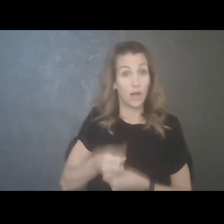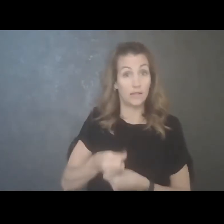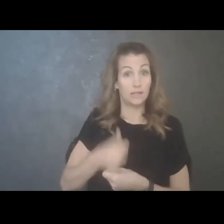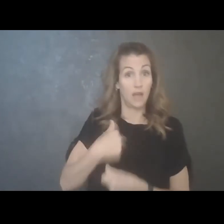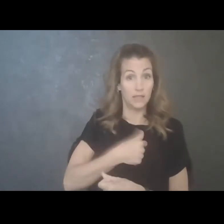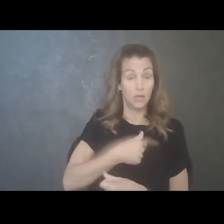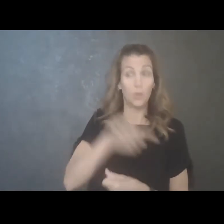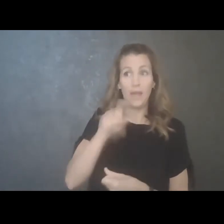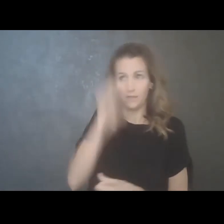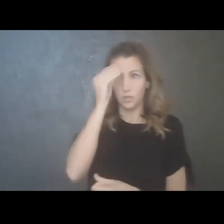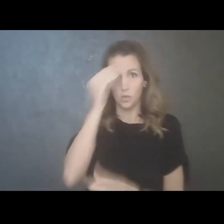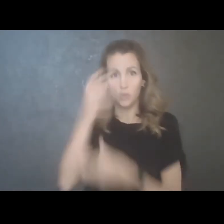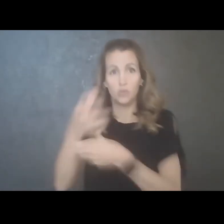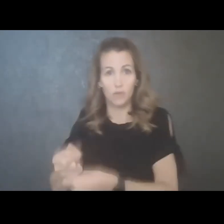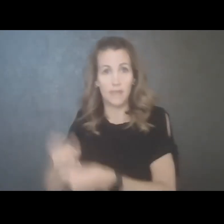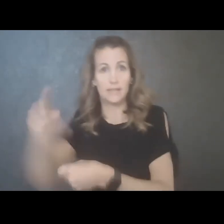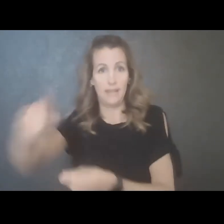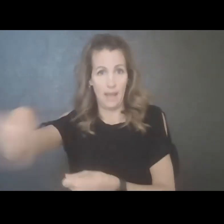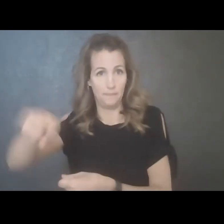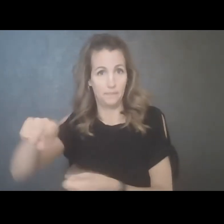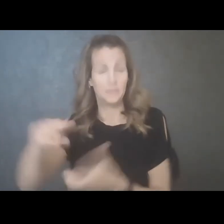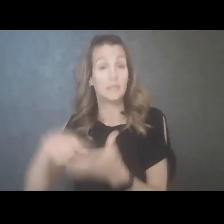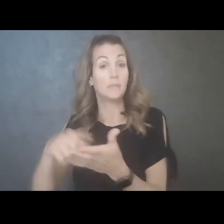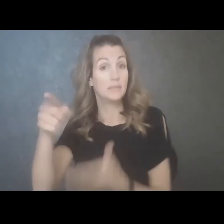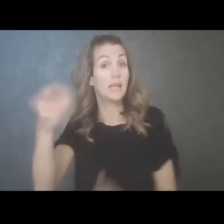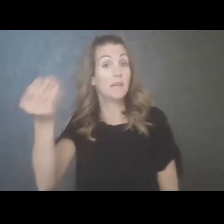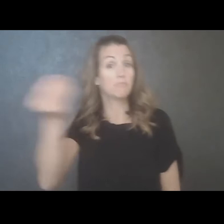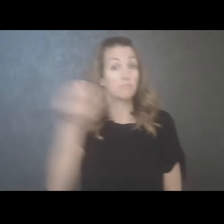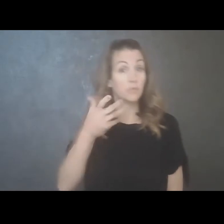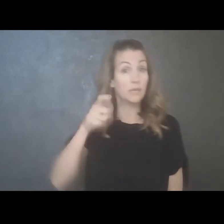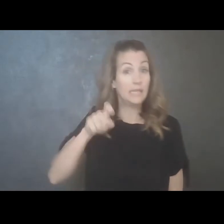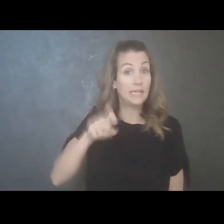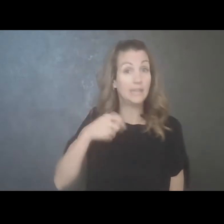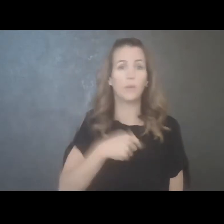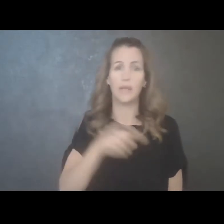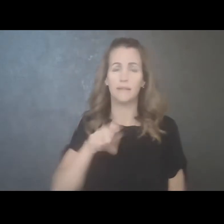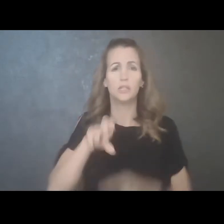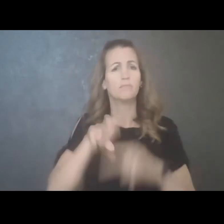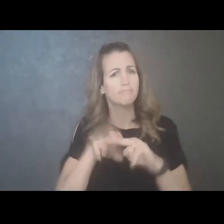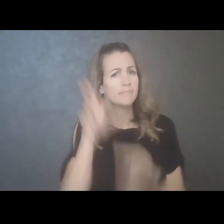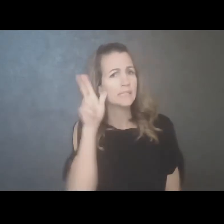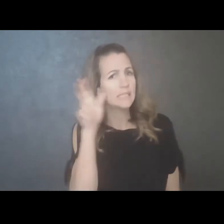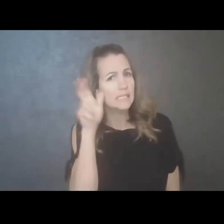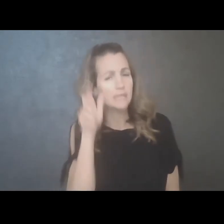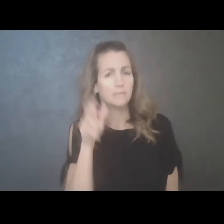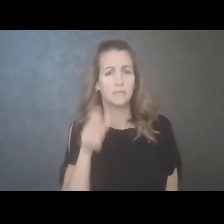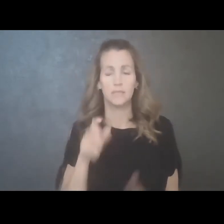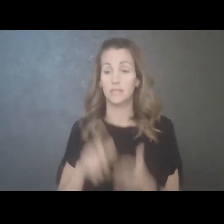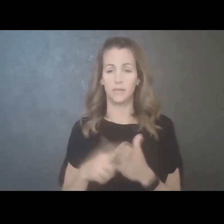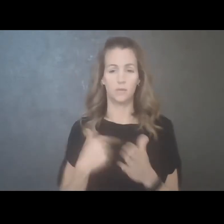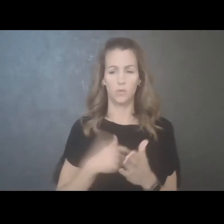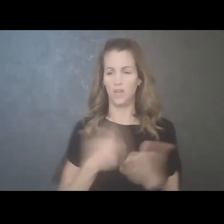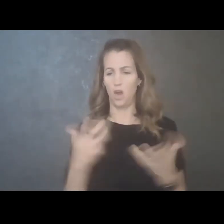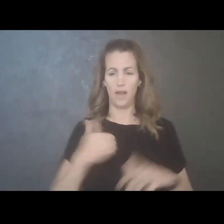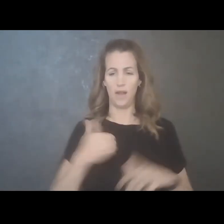what they need, but sometimes we just need to listen. A lot of times we get caught up in already having this preconceived notion